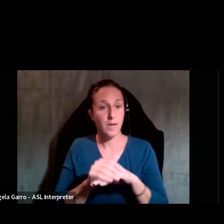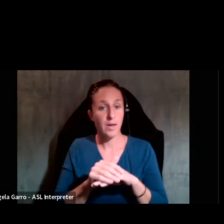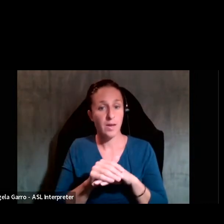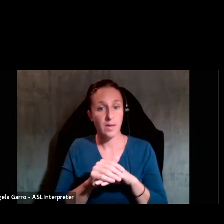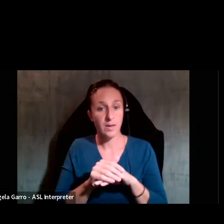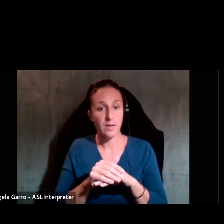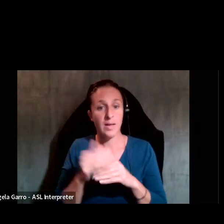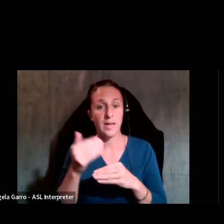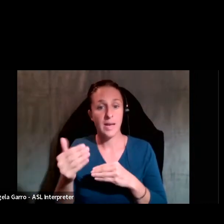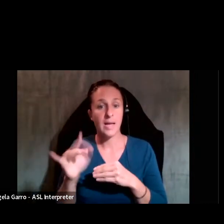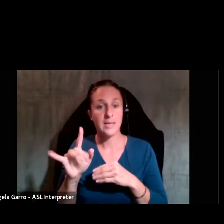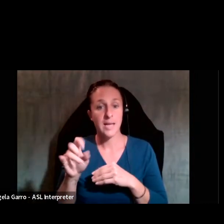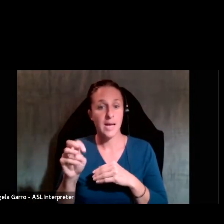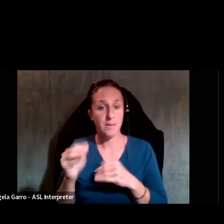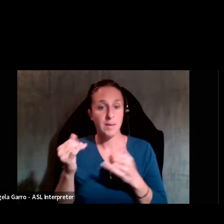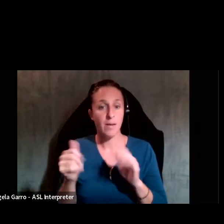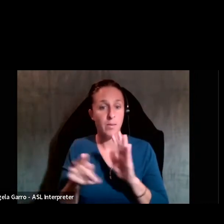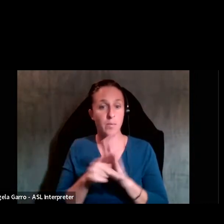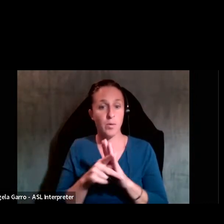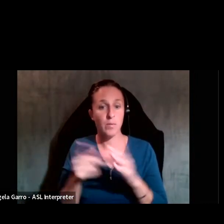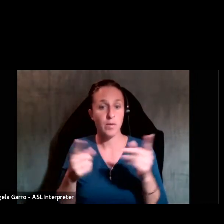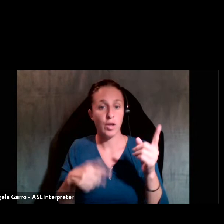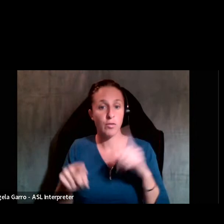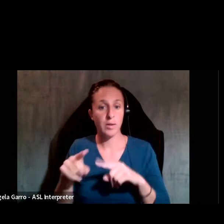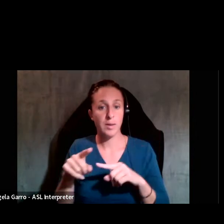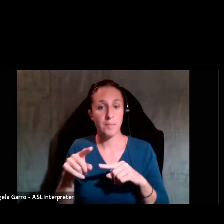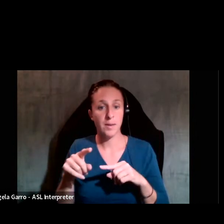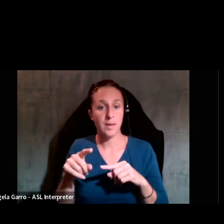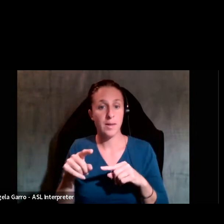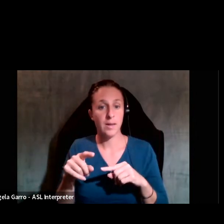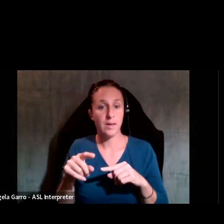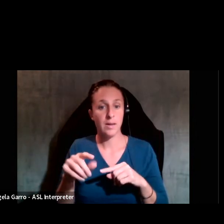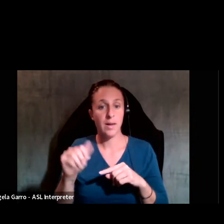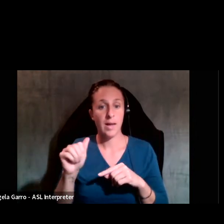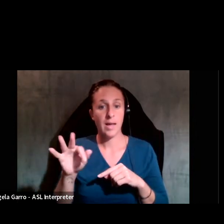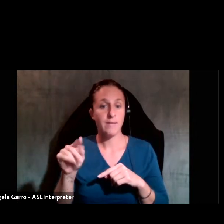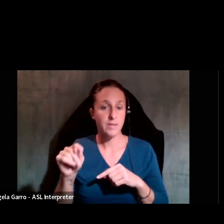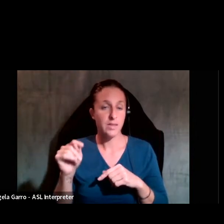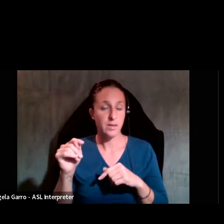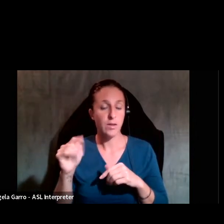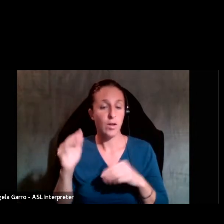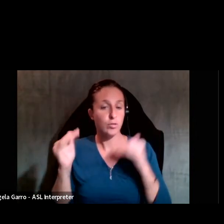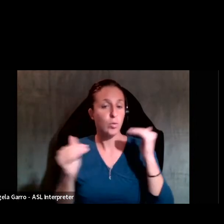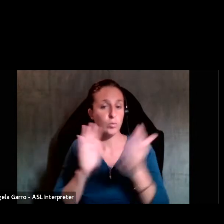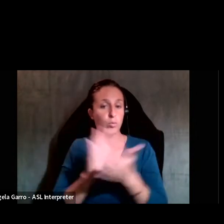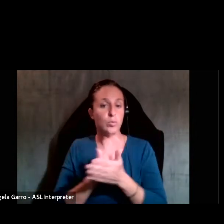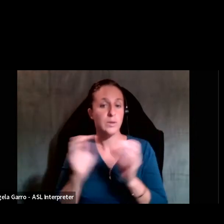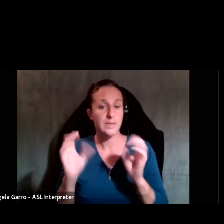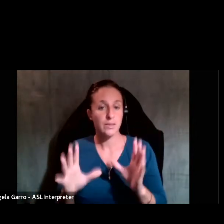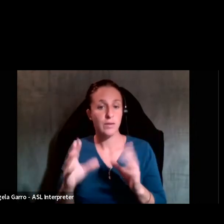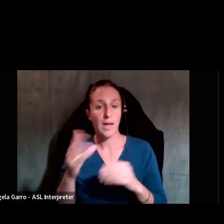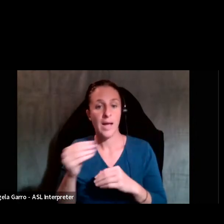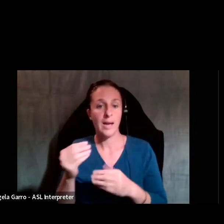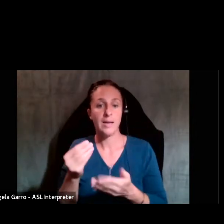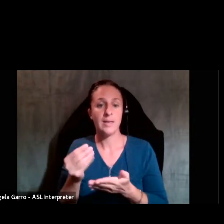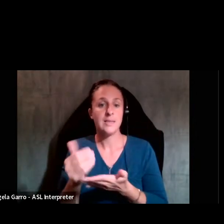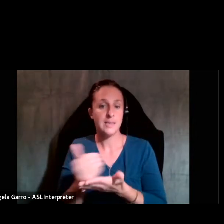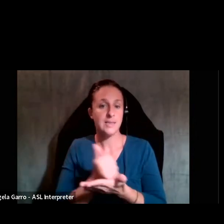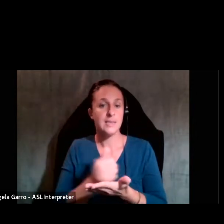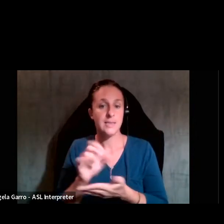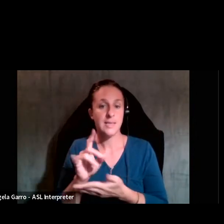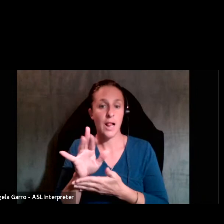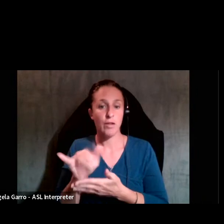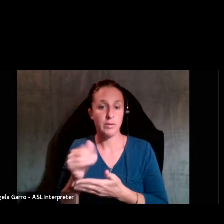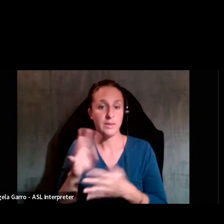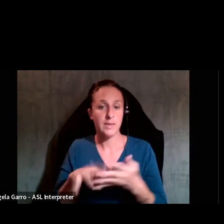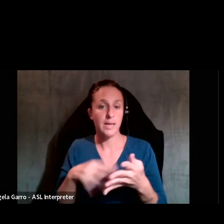next item is now the approval of the agreement with the AFT or adult school teachers and the salary schedule. The